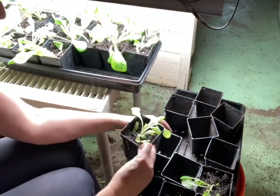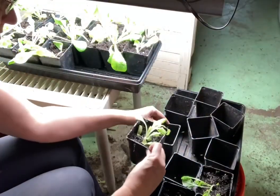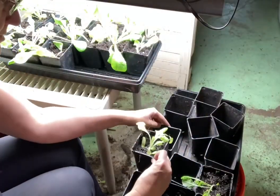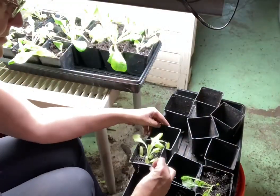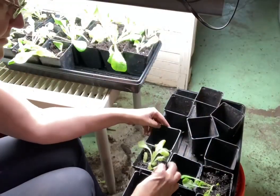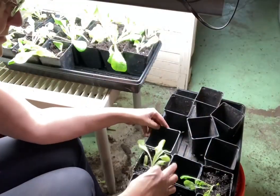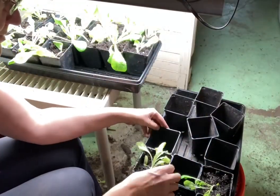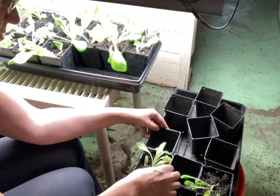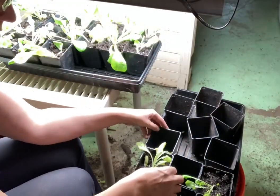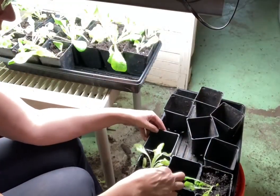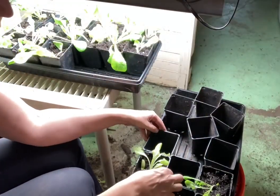space.